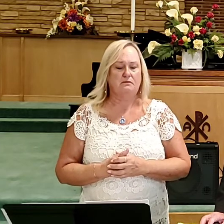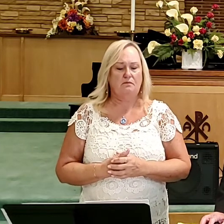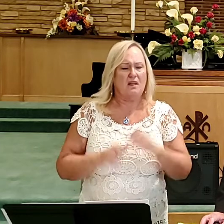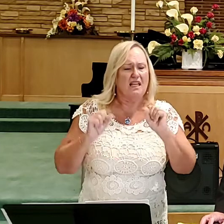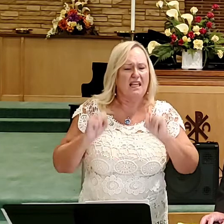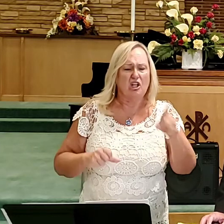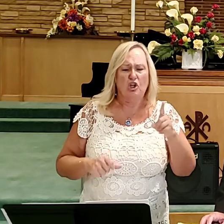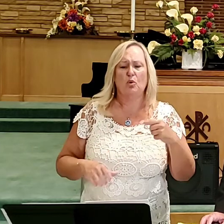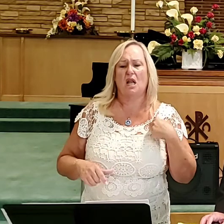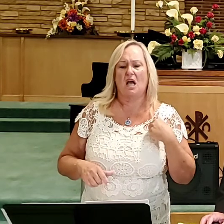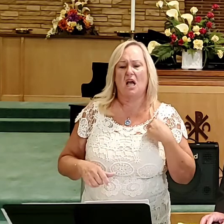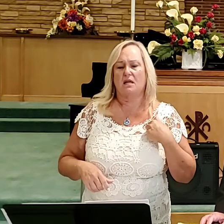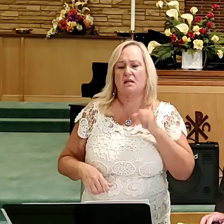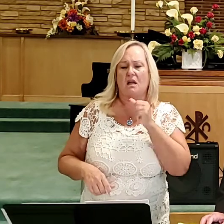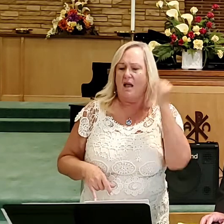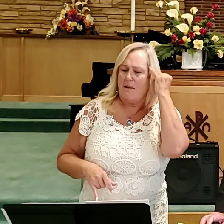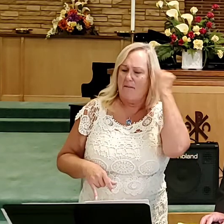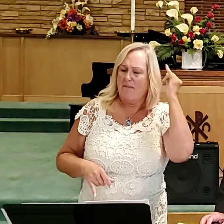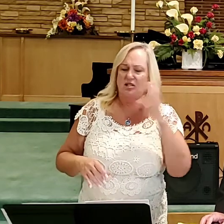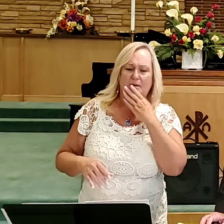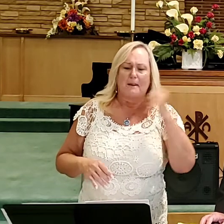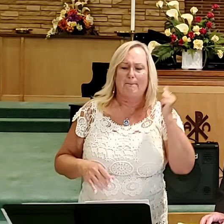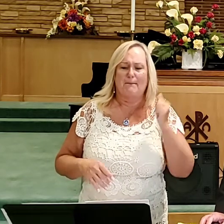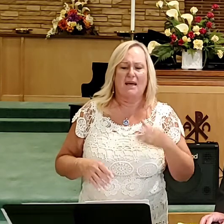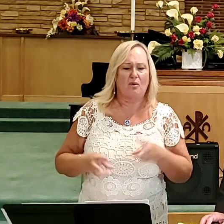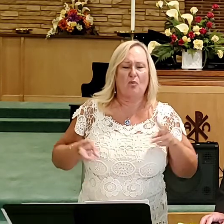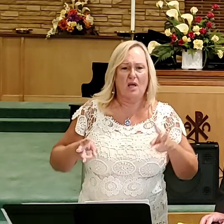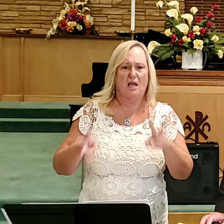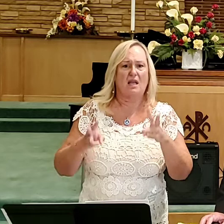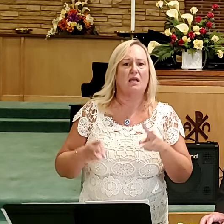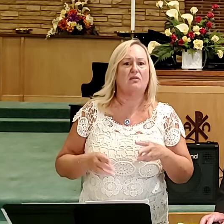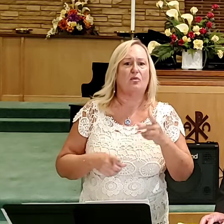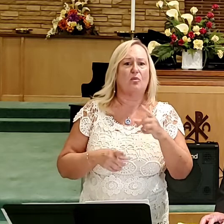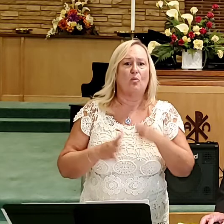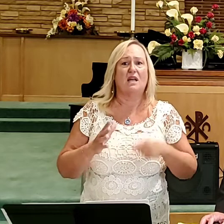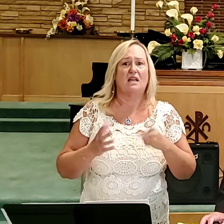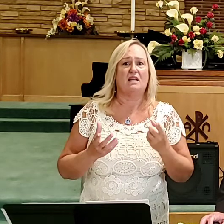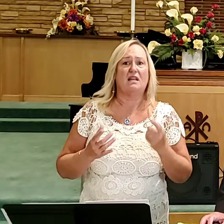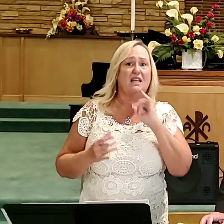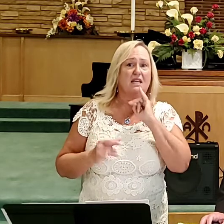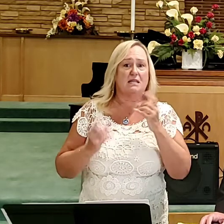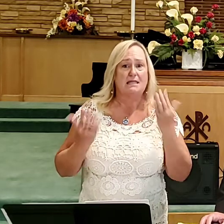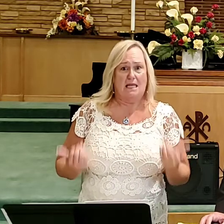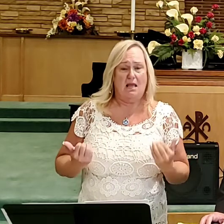Can you and I not imagine a better alternative to what is now?